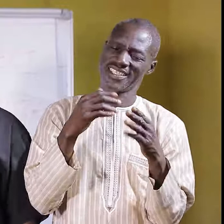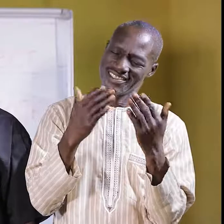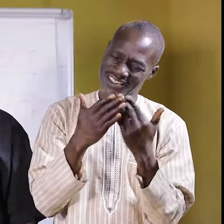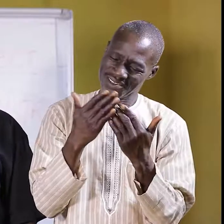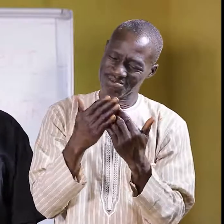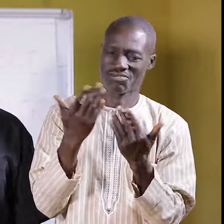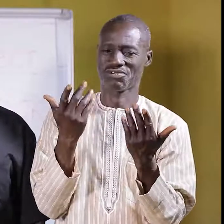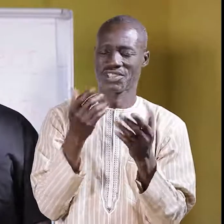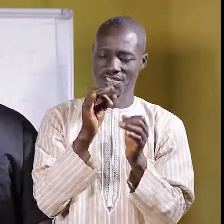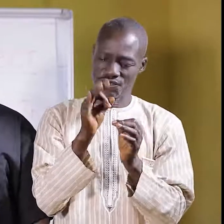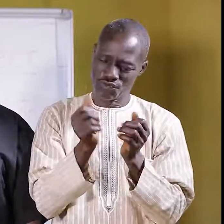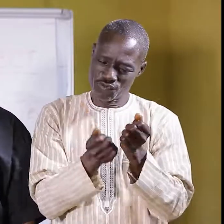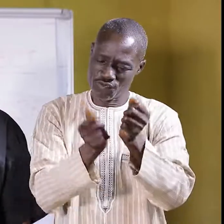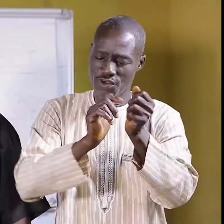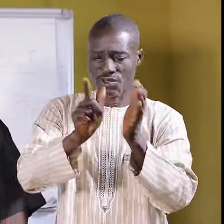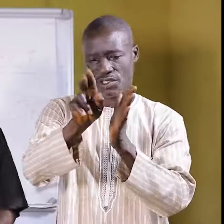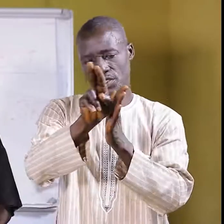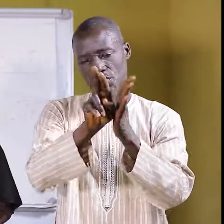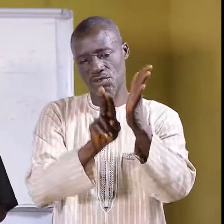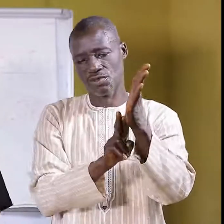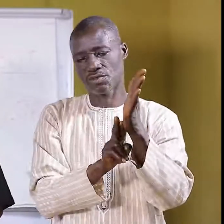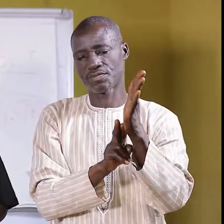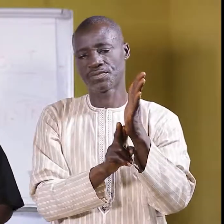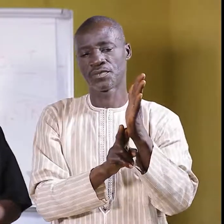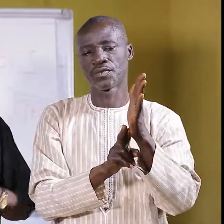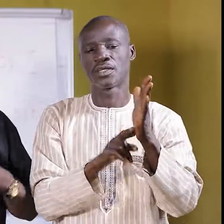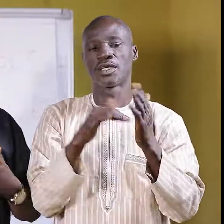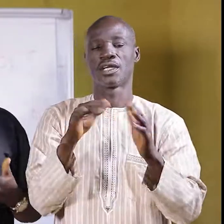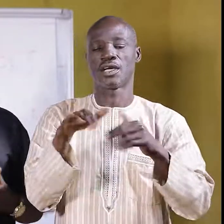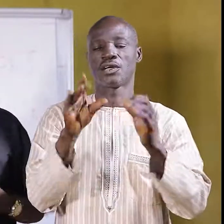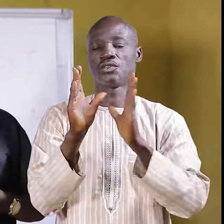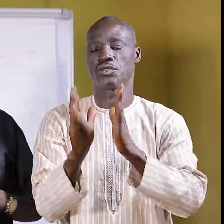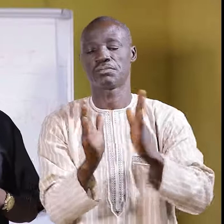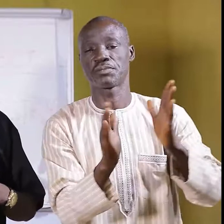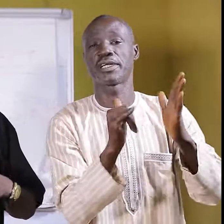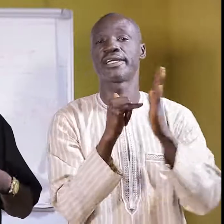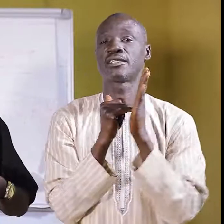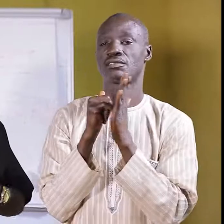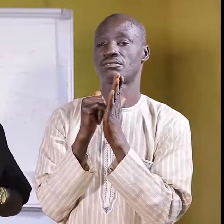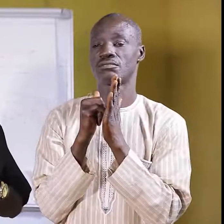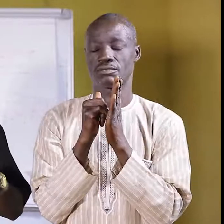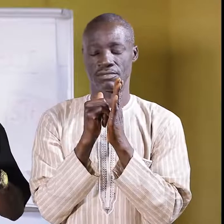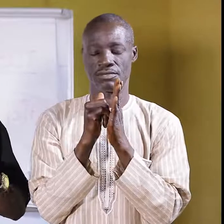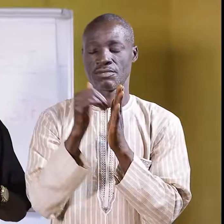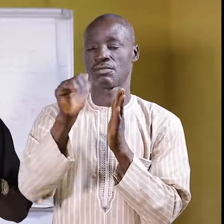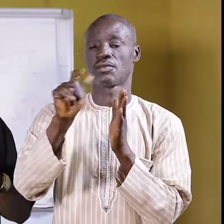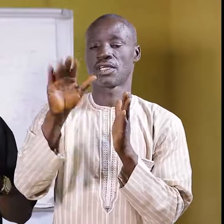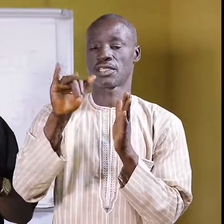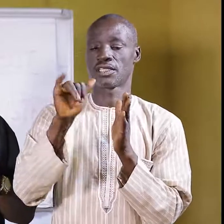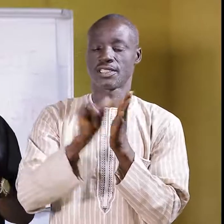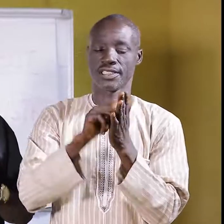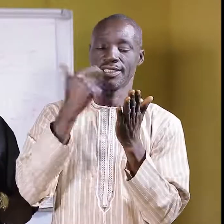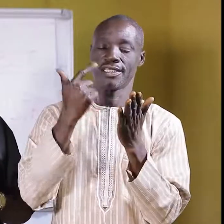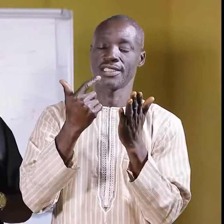down rules and regulations. Now, let us see, how do we prepare alkenes? Alkenes, the simplest member